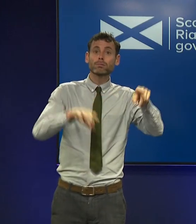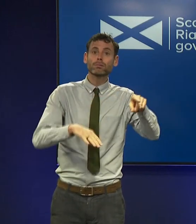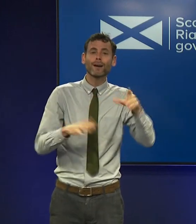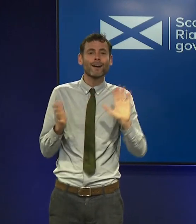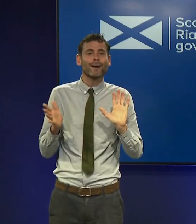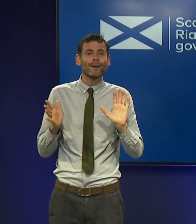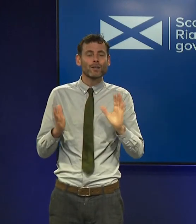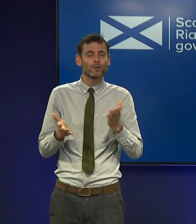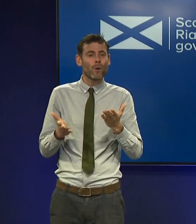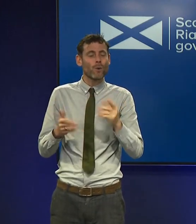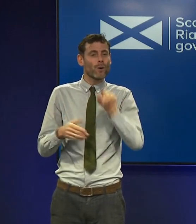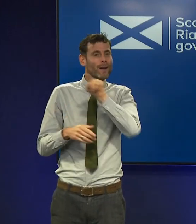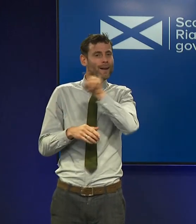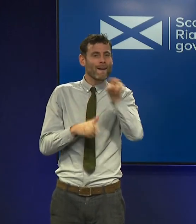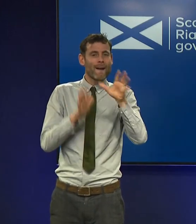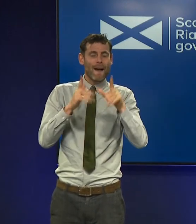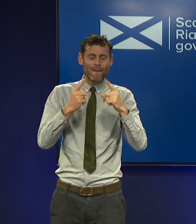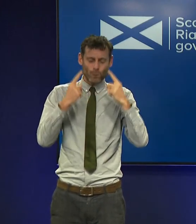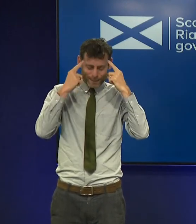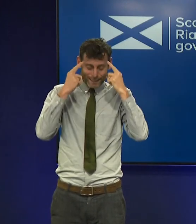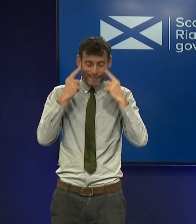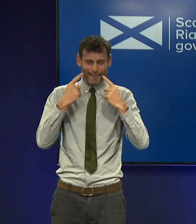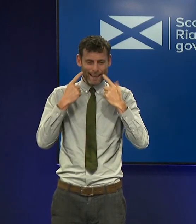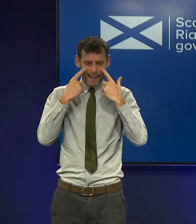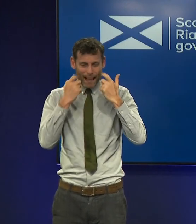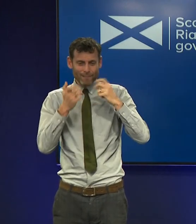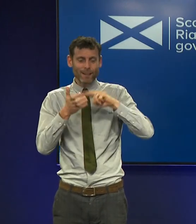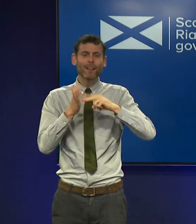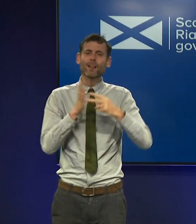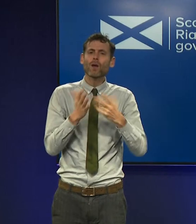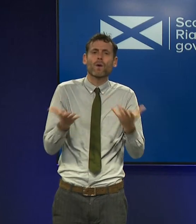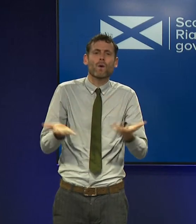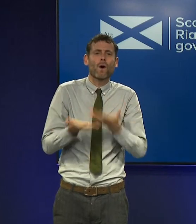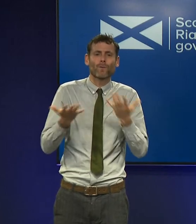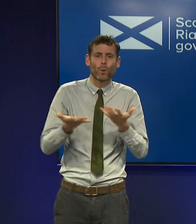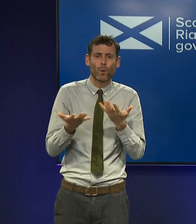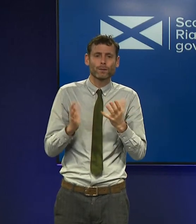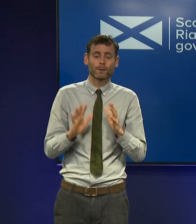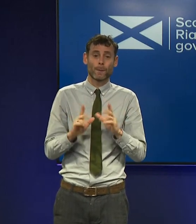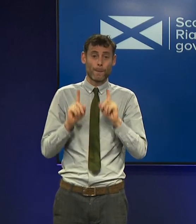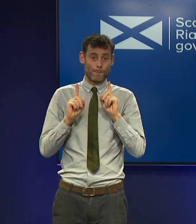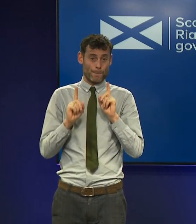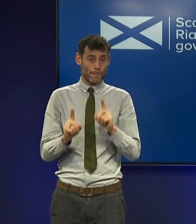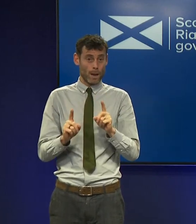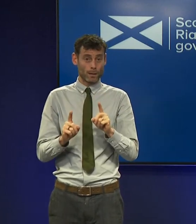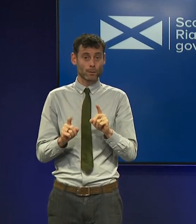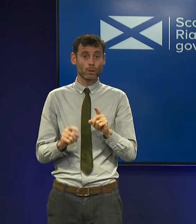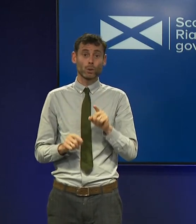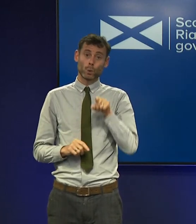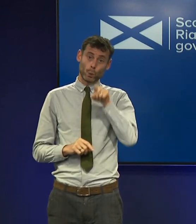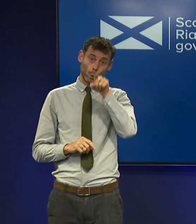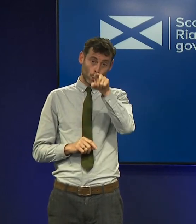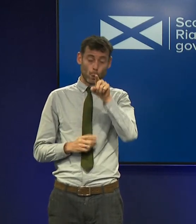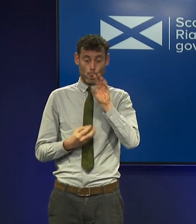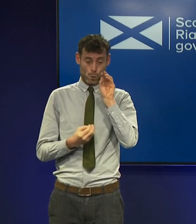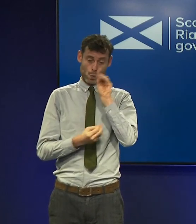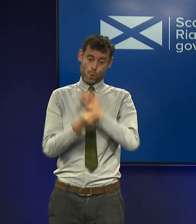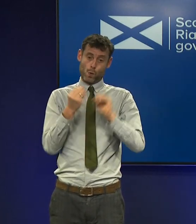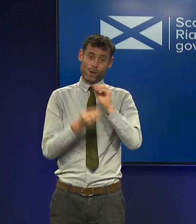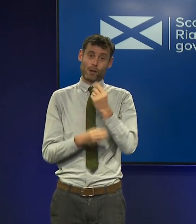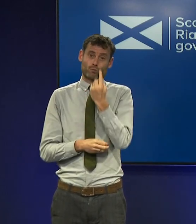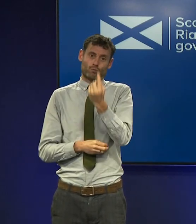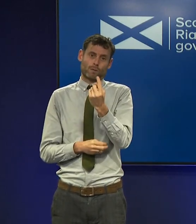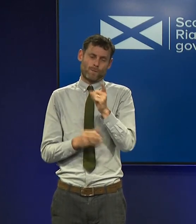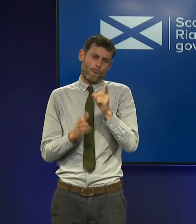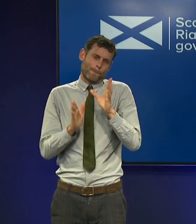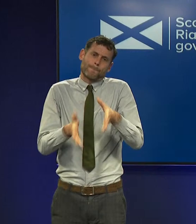for everybody in terms of what that means for decisions that are made. But in coming to those judgments yourself, it stands to reason you have